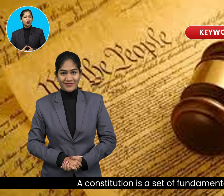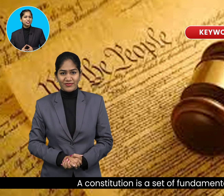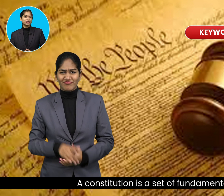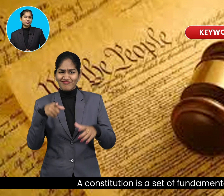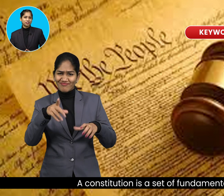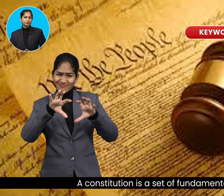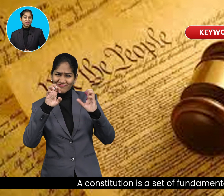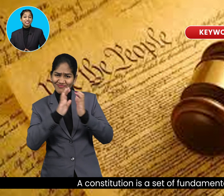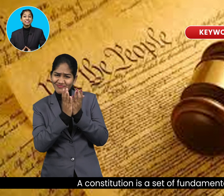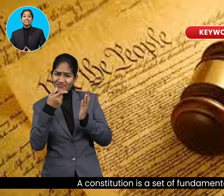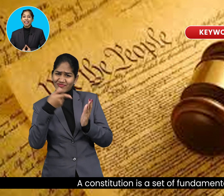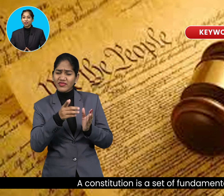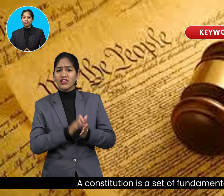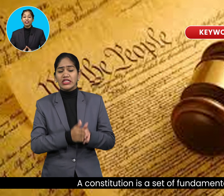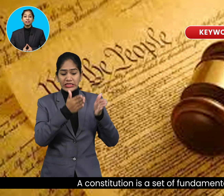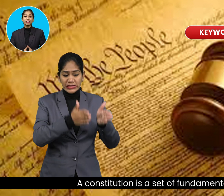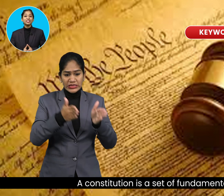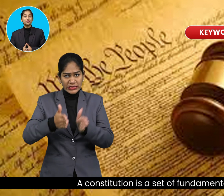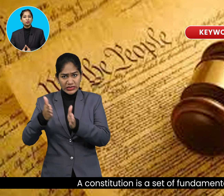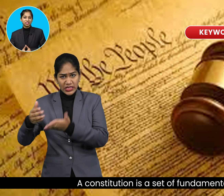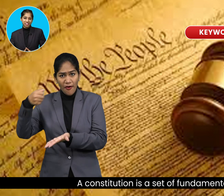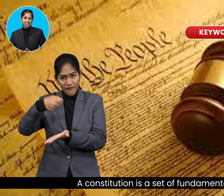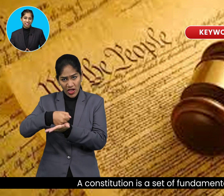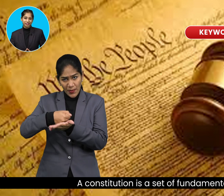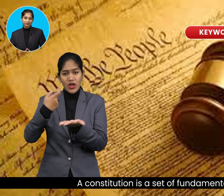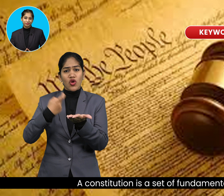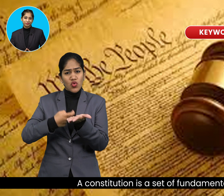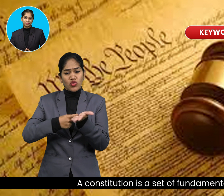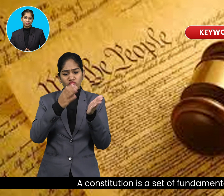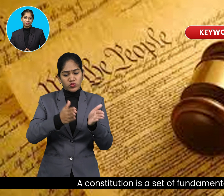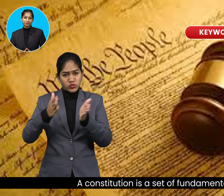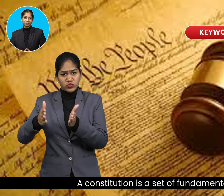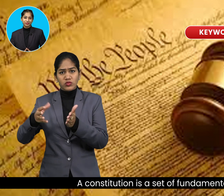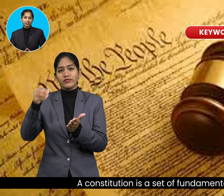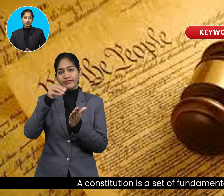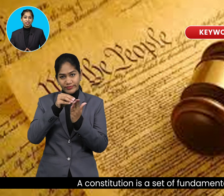A constitution is a set of fundamental rules